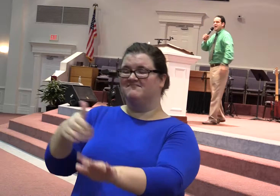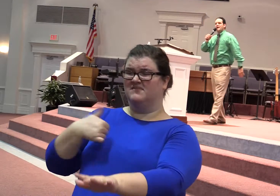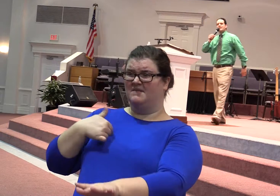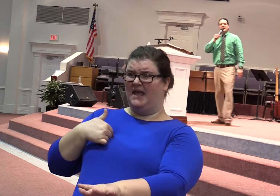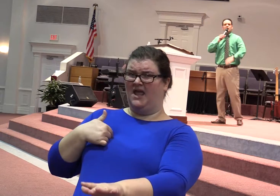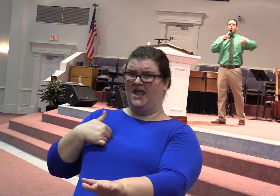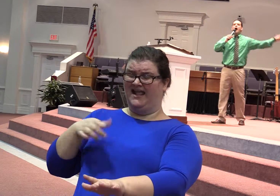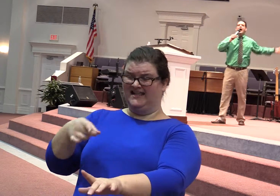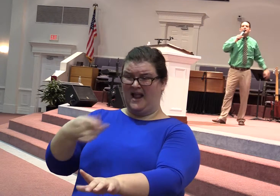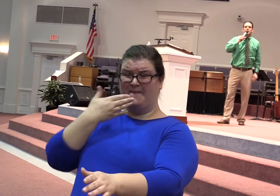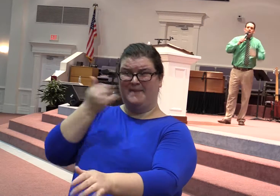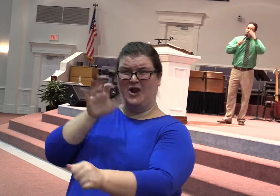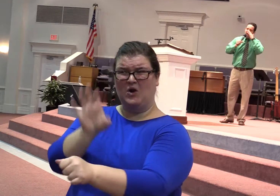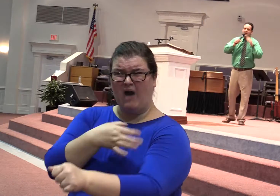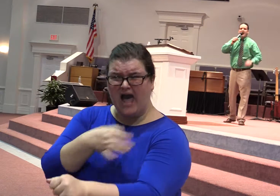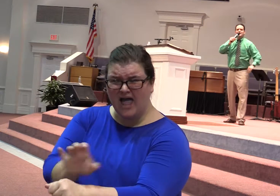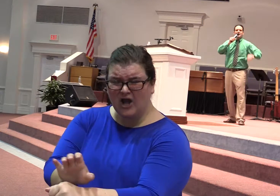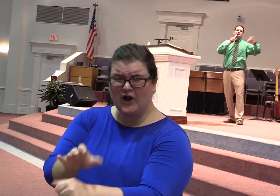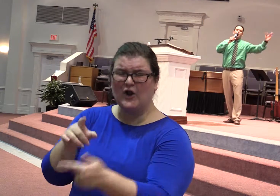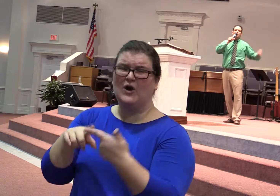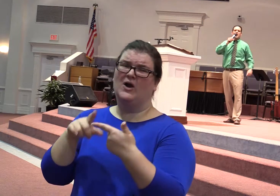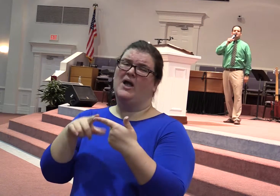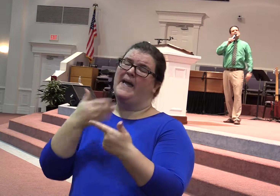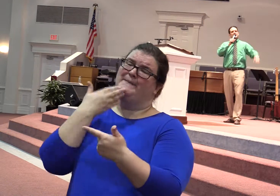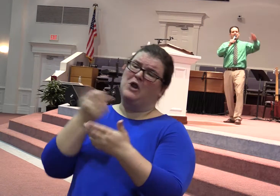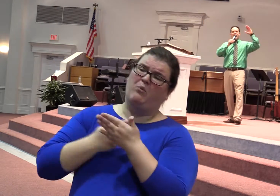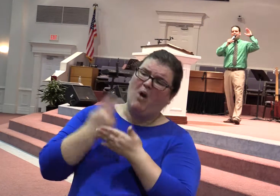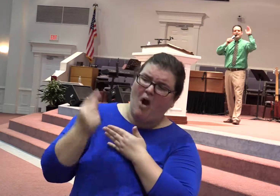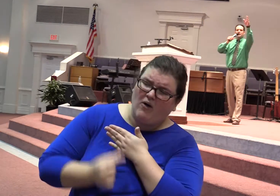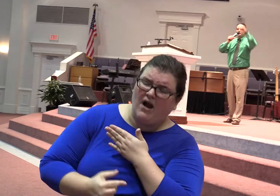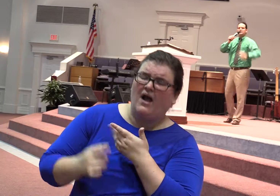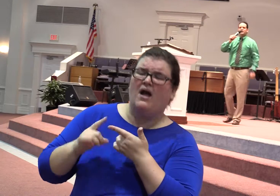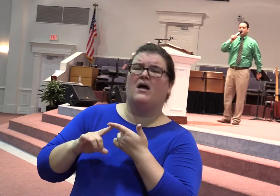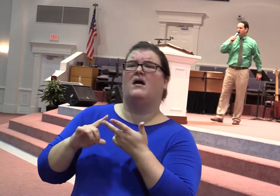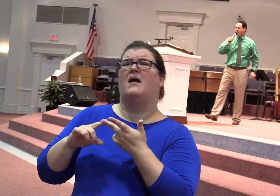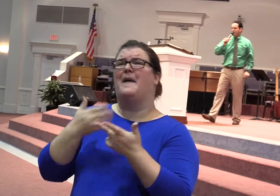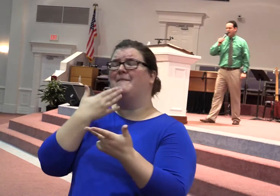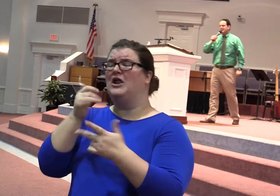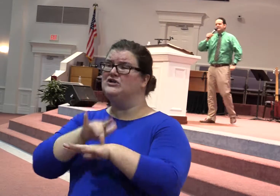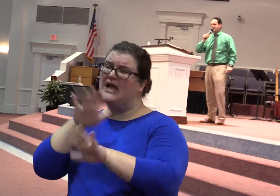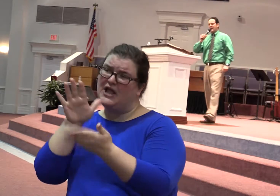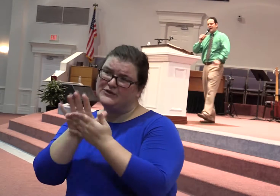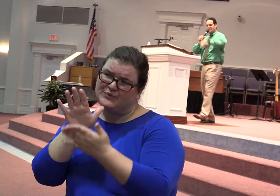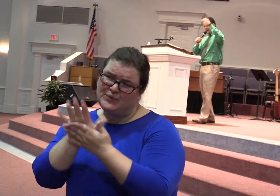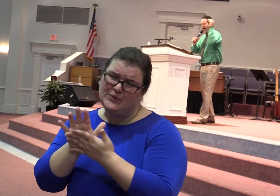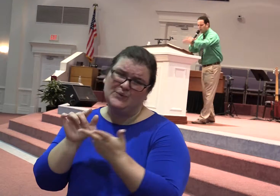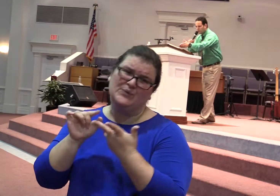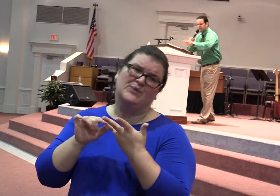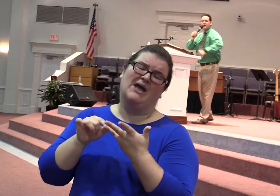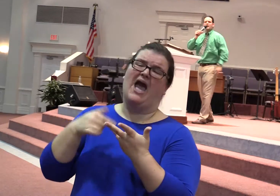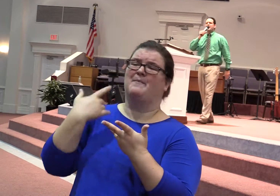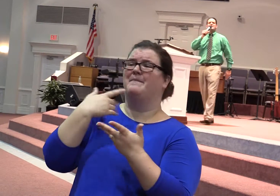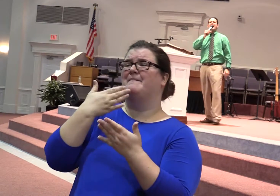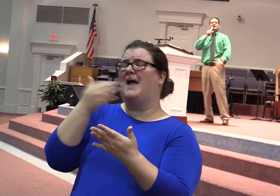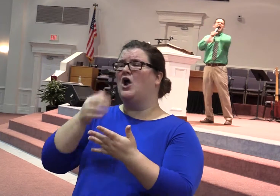They may have a better choir, they may have better programs, they may have a better Sunday school program, they may have a better